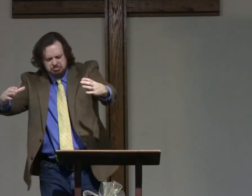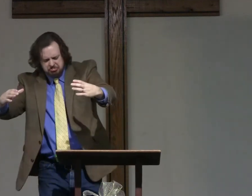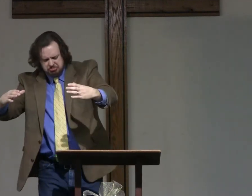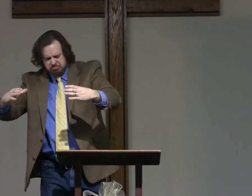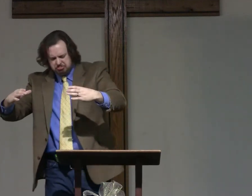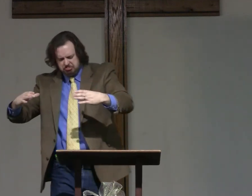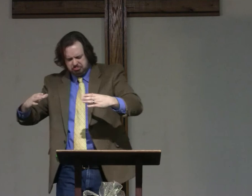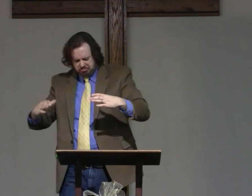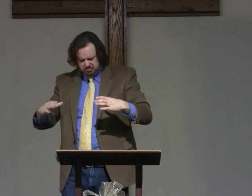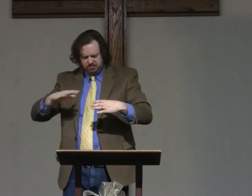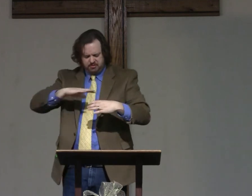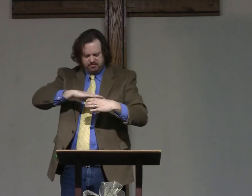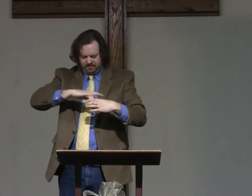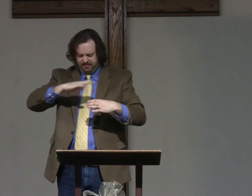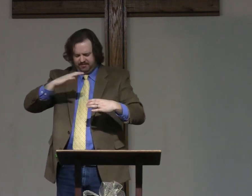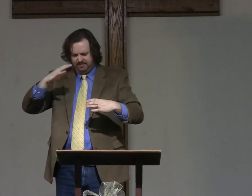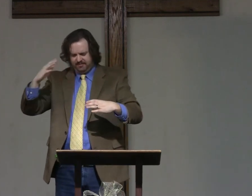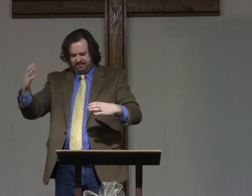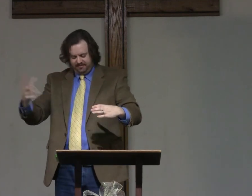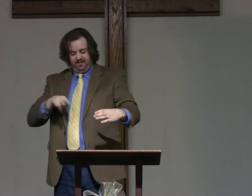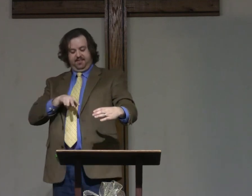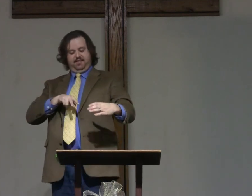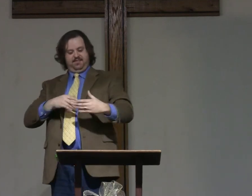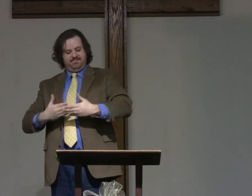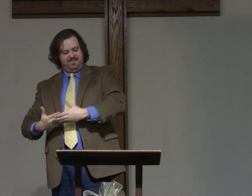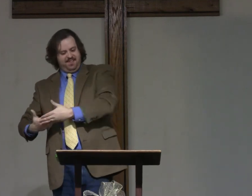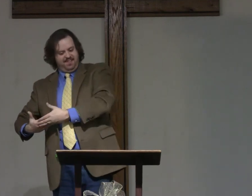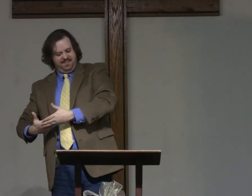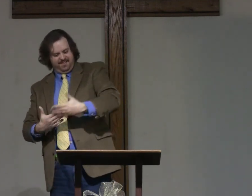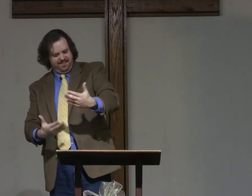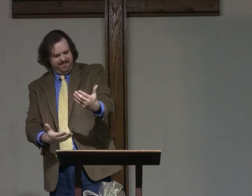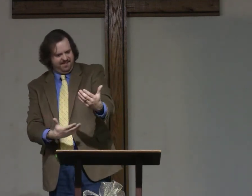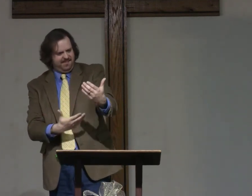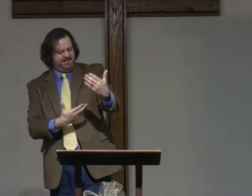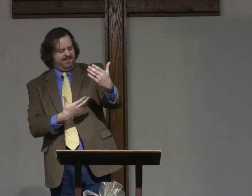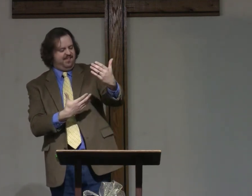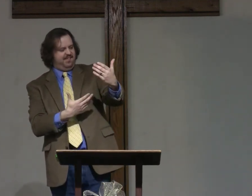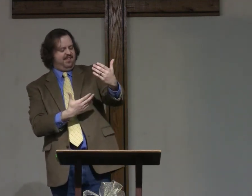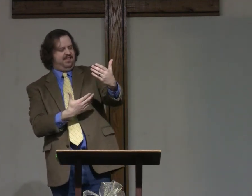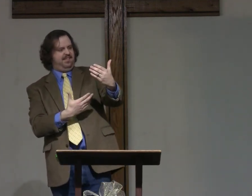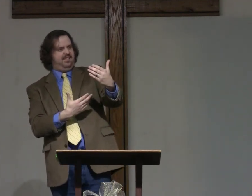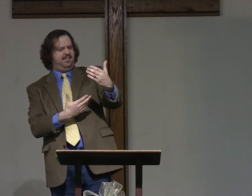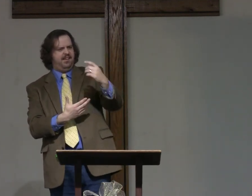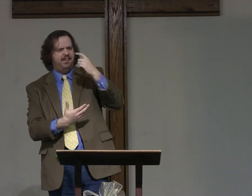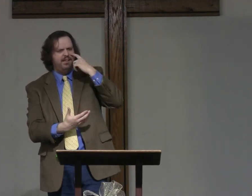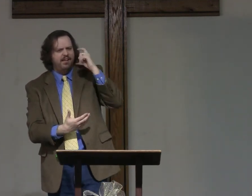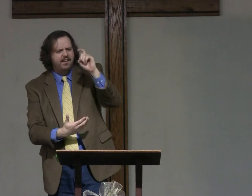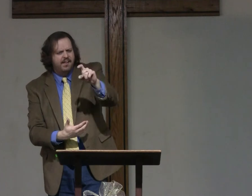to go and fetch the basket. And when they opened it, there was the baby inside.